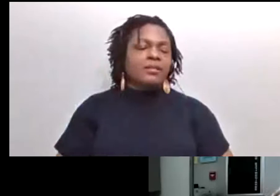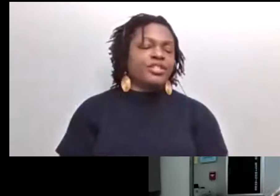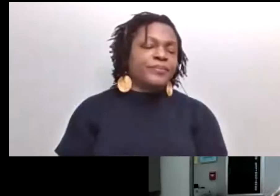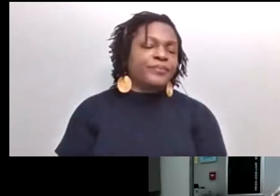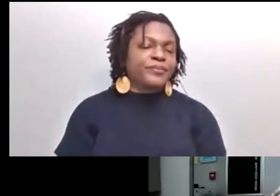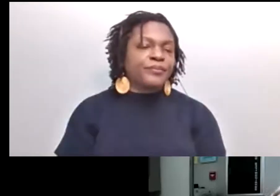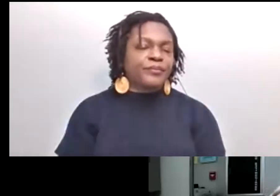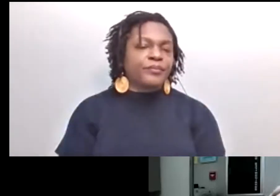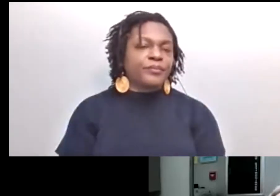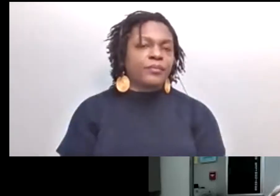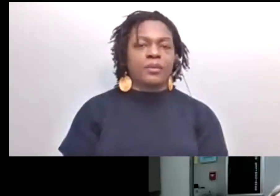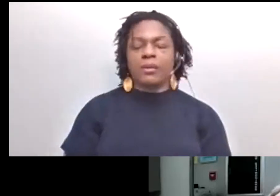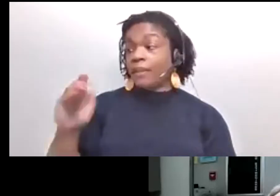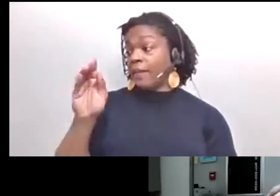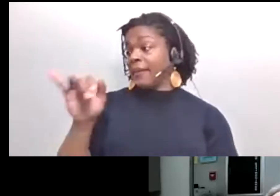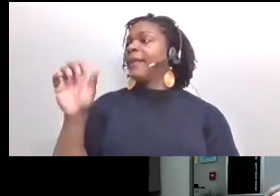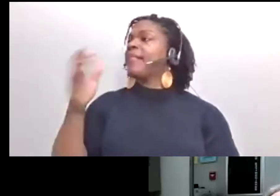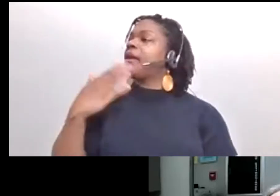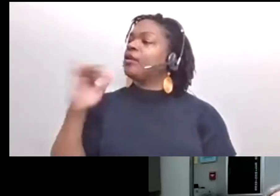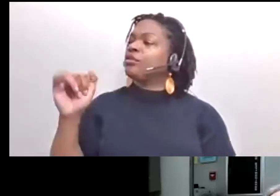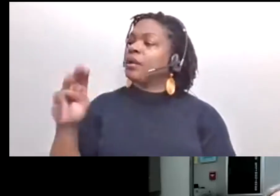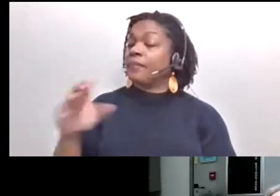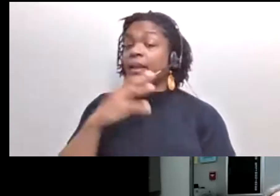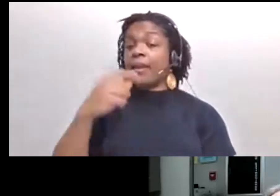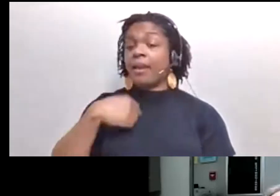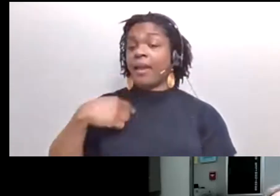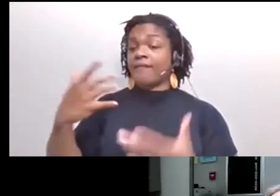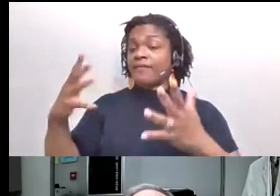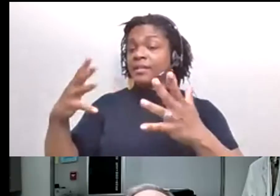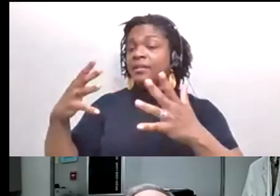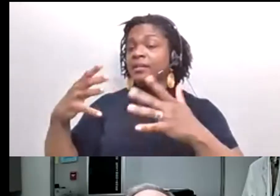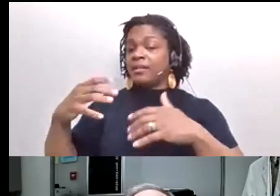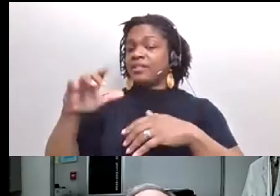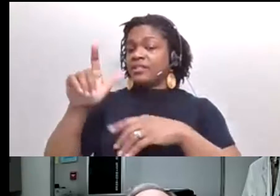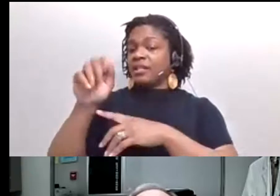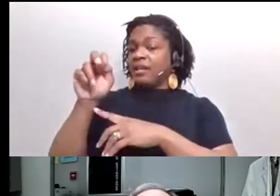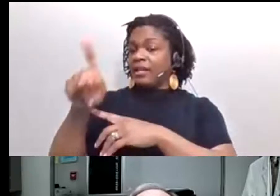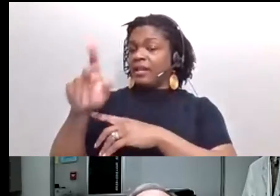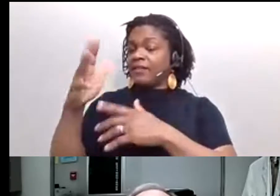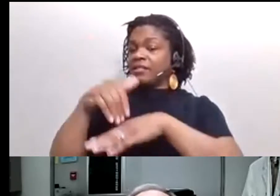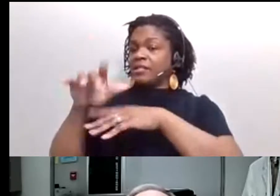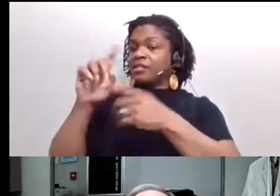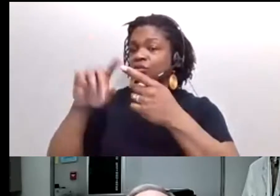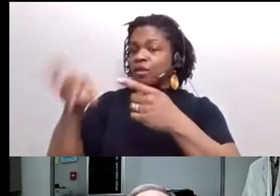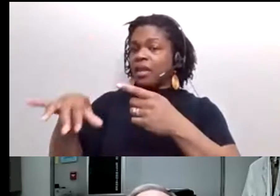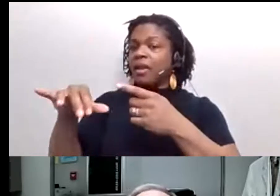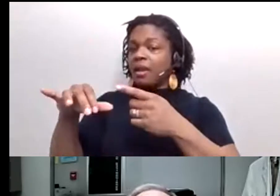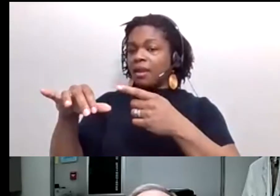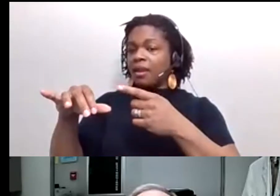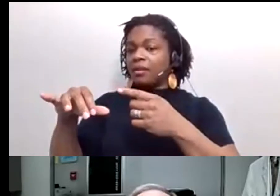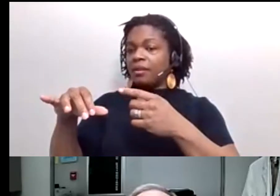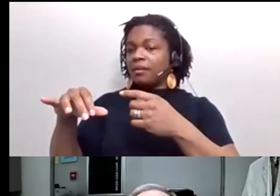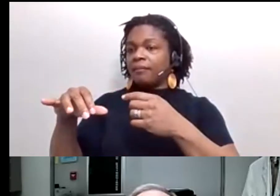Thanks, Jim. And I sent the that link to the recording of that meeting to everyone